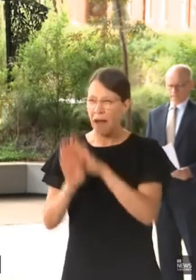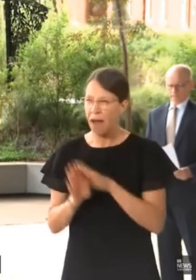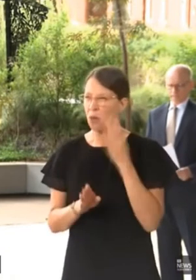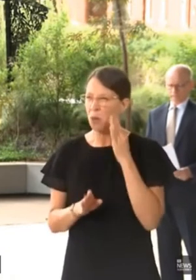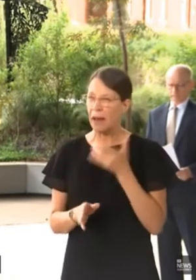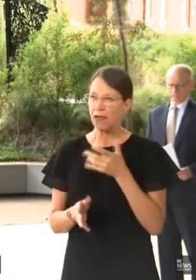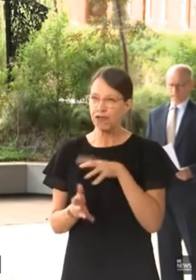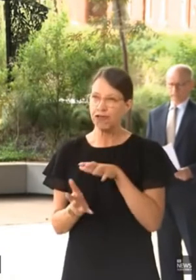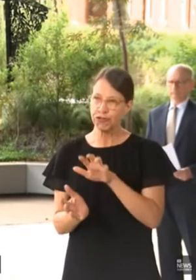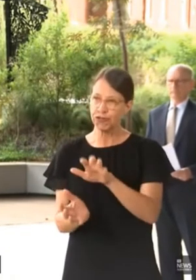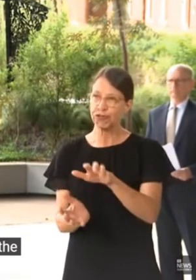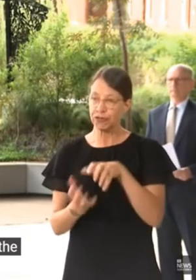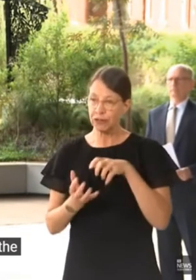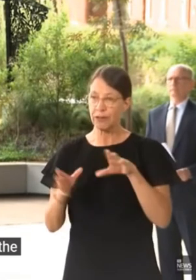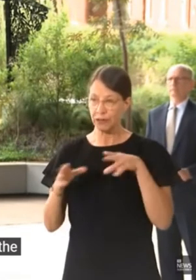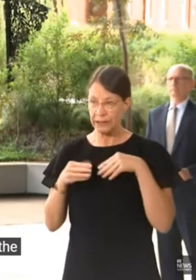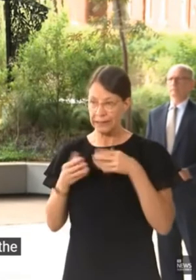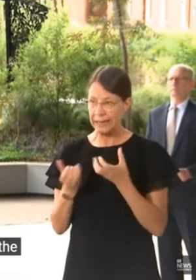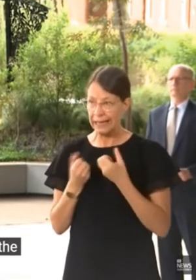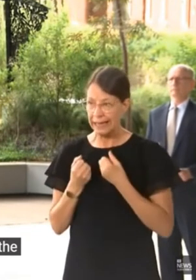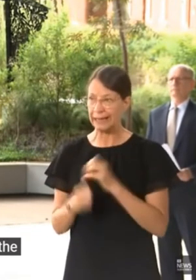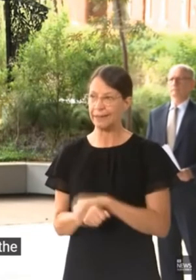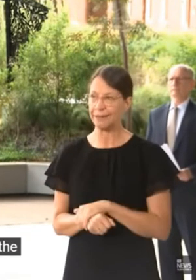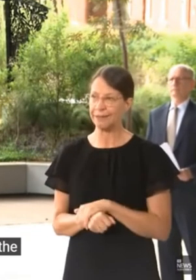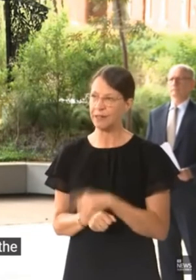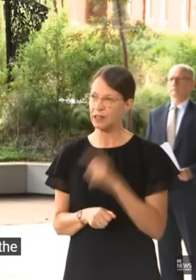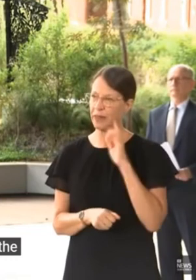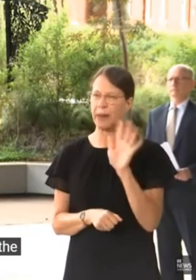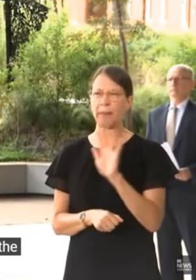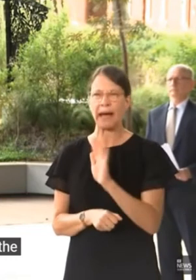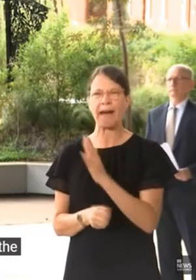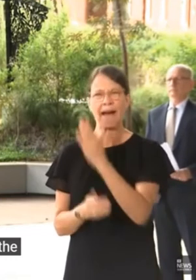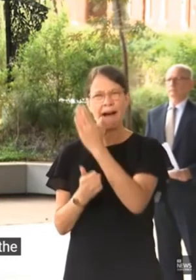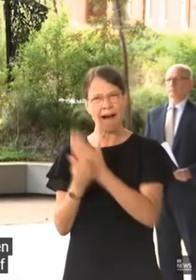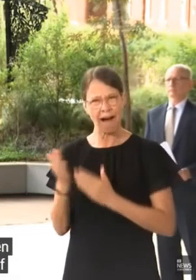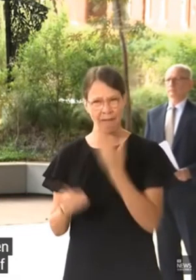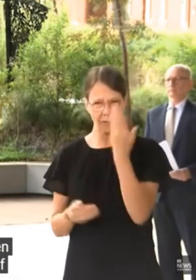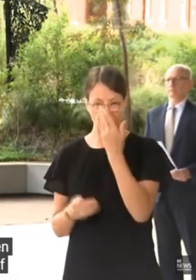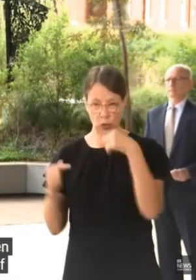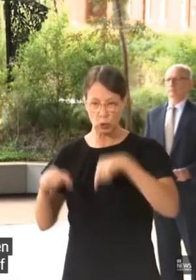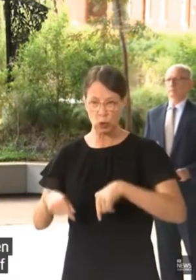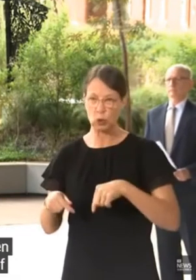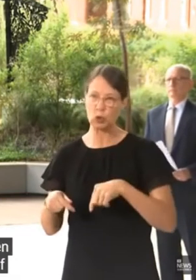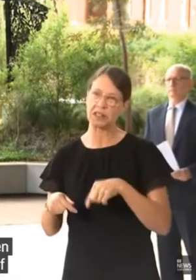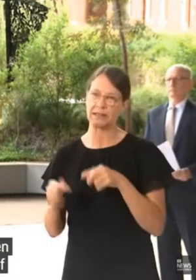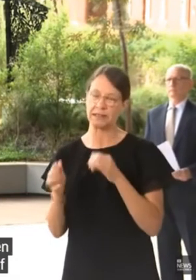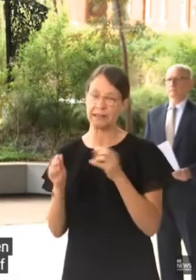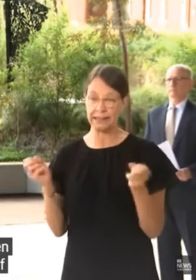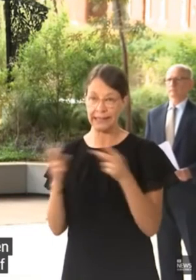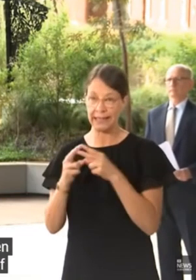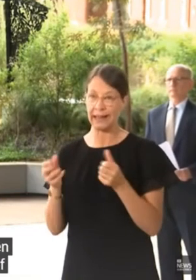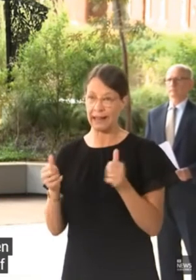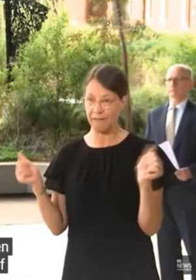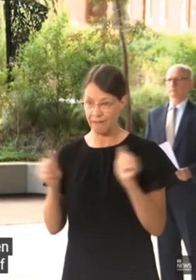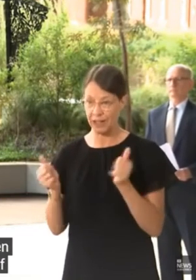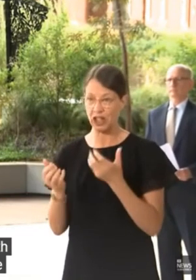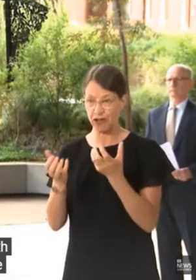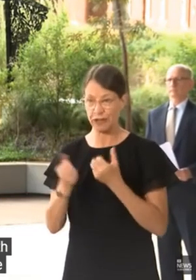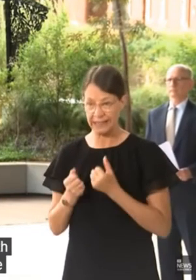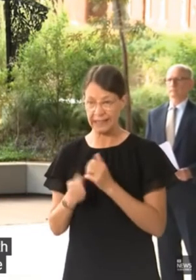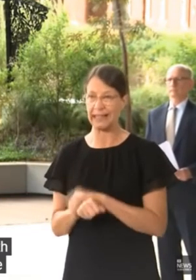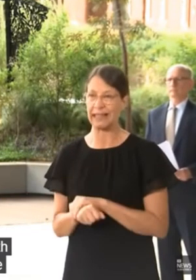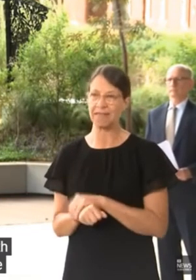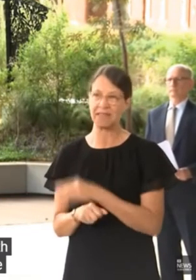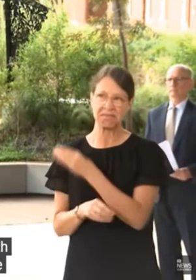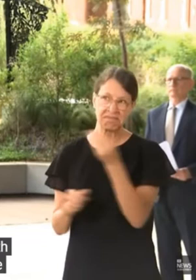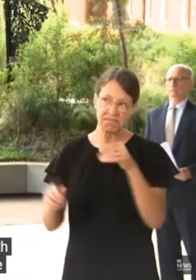been informed that 50% of schools in Sydney and North Sydney have received their kits already. And so, again, I ask both